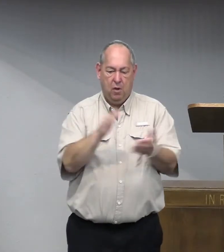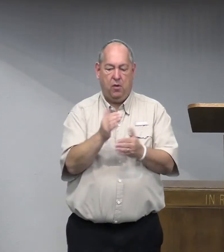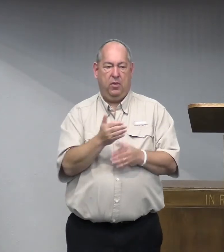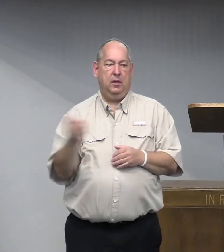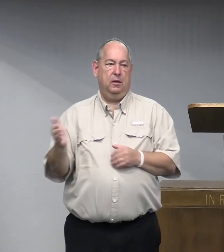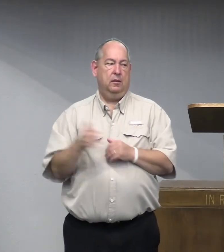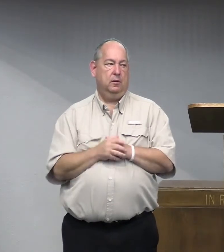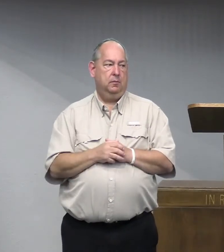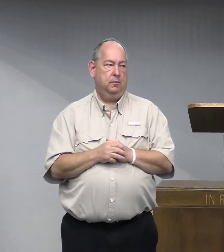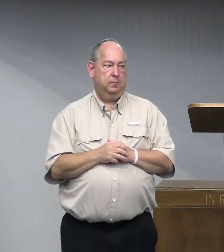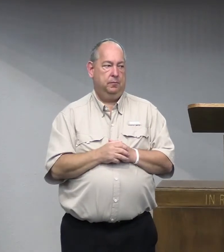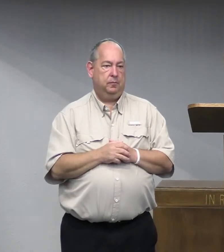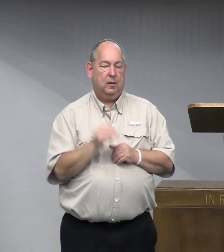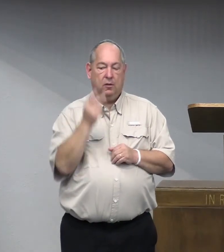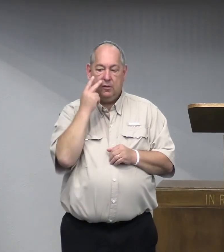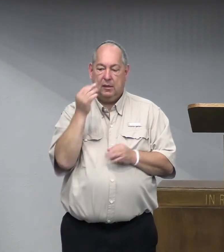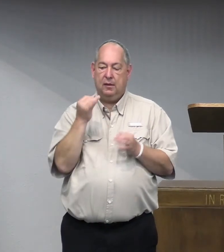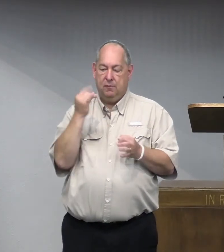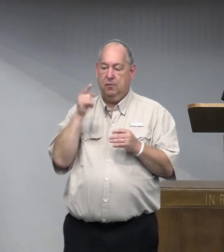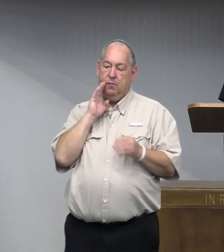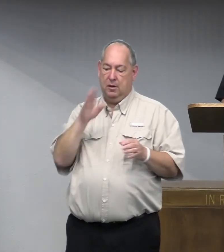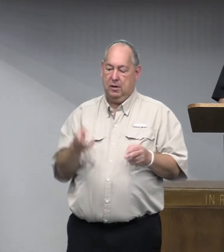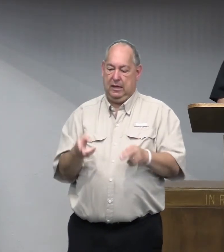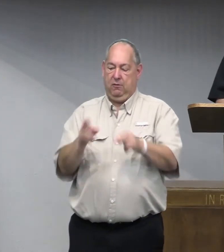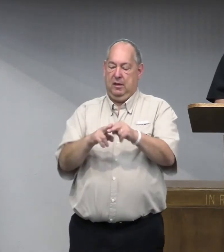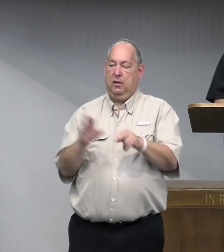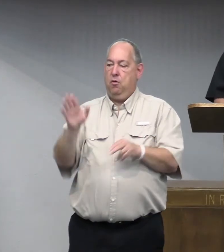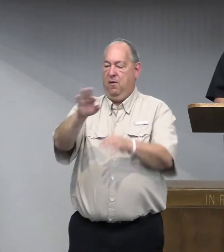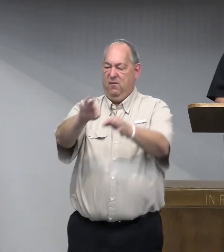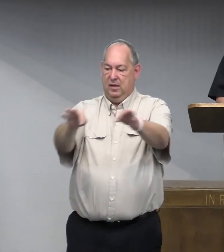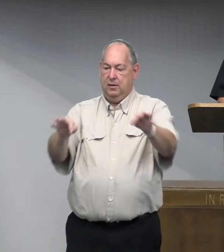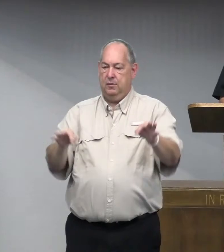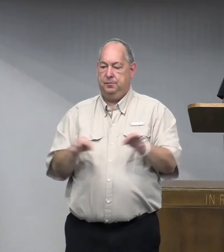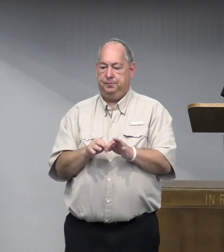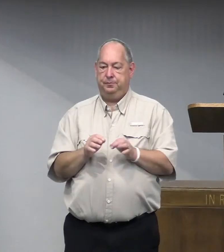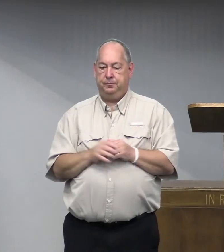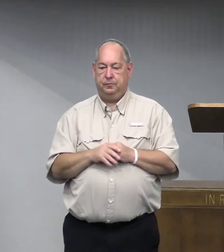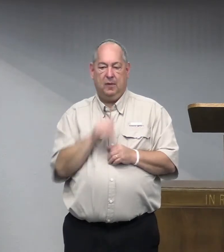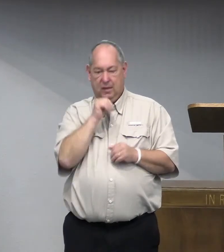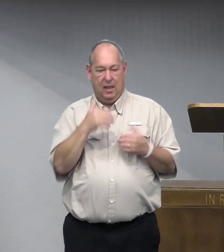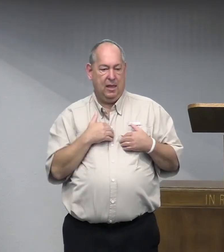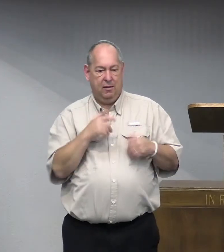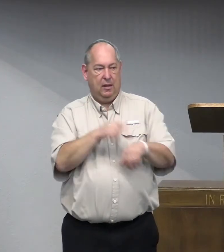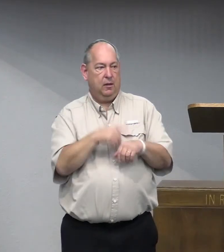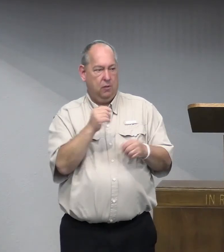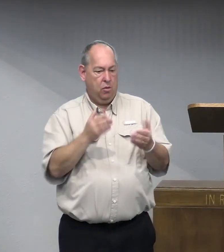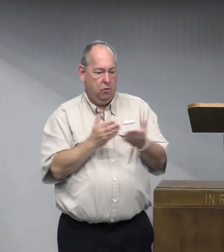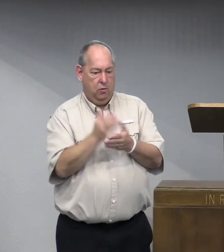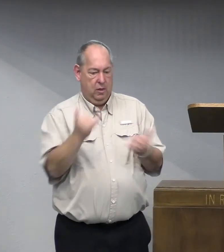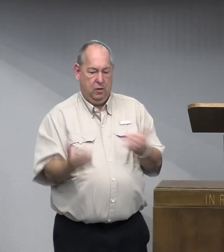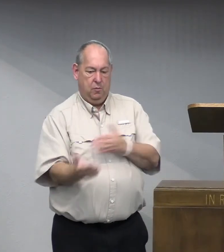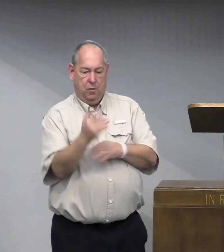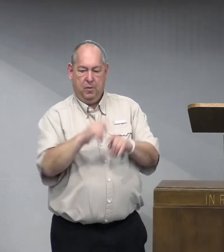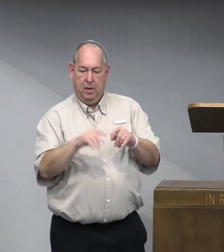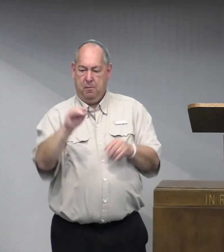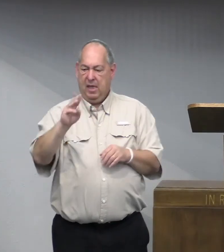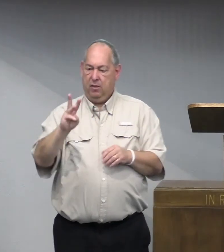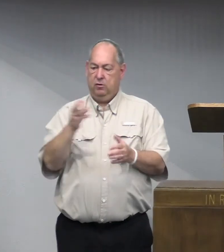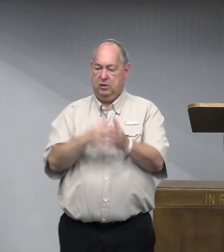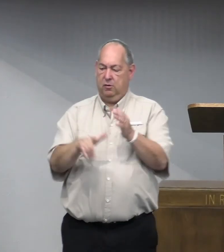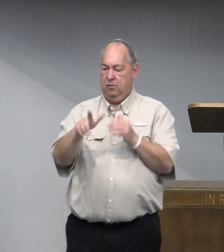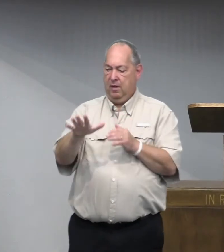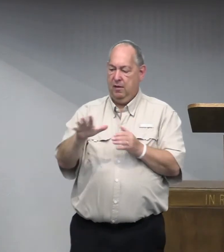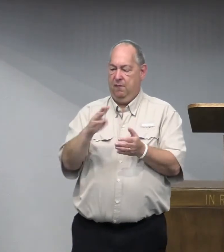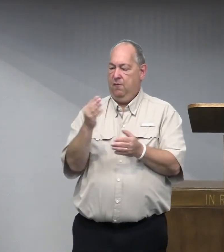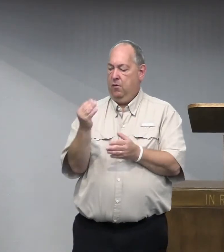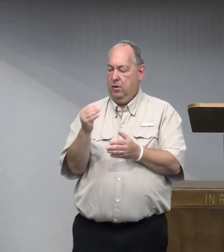things to see if he will increase your field. We don't have time to go through it this morning, but in Matthew 25:14